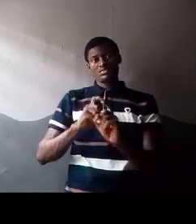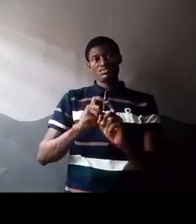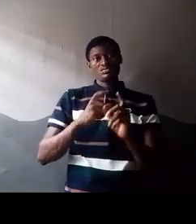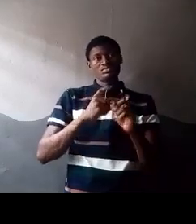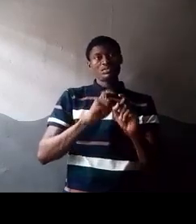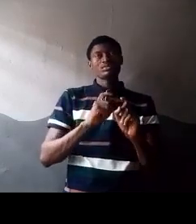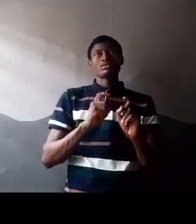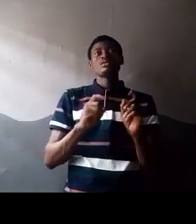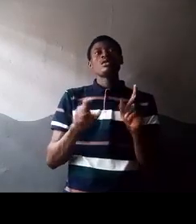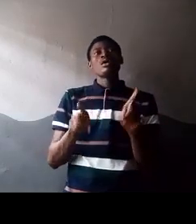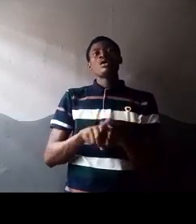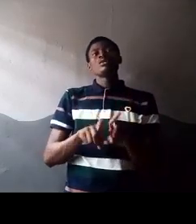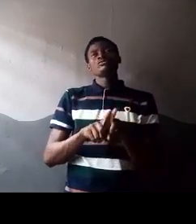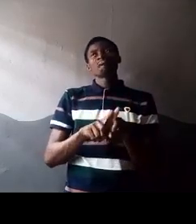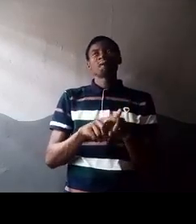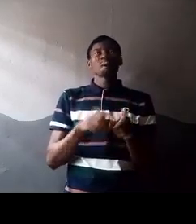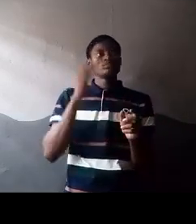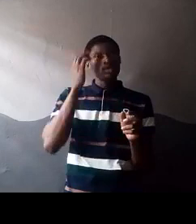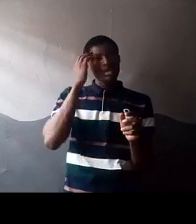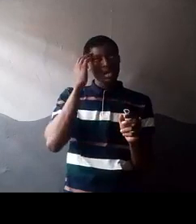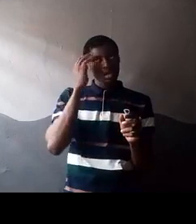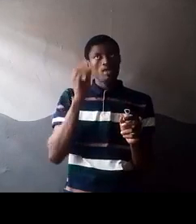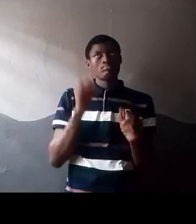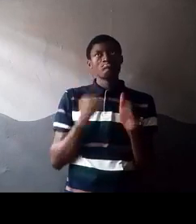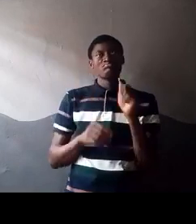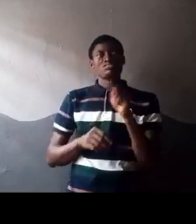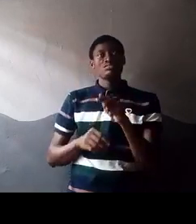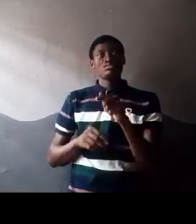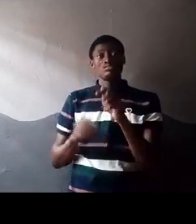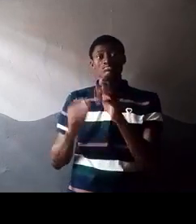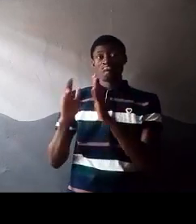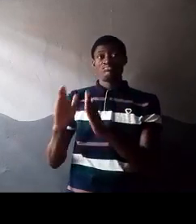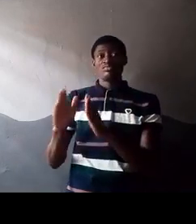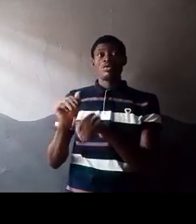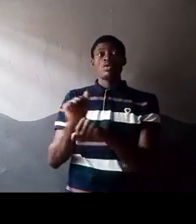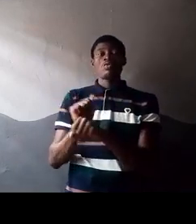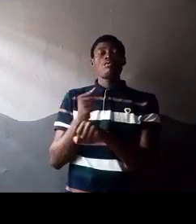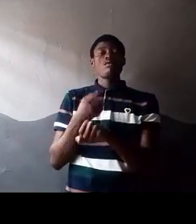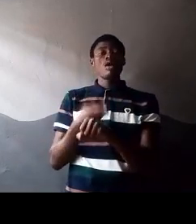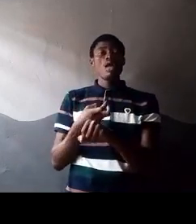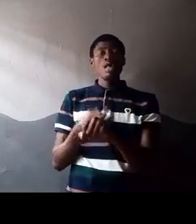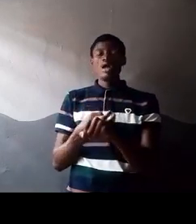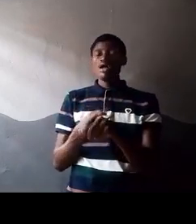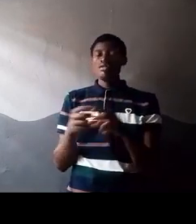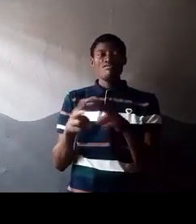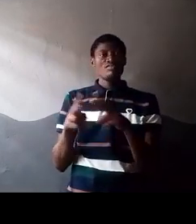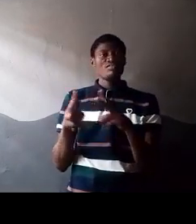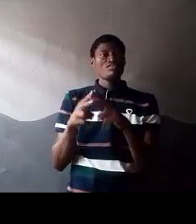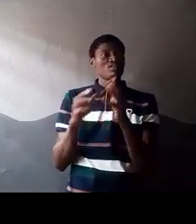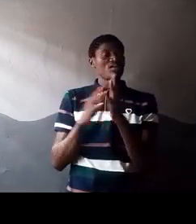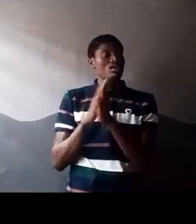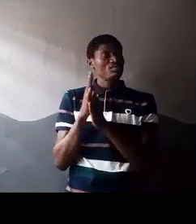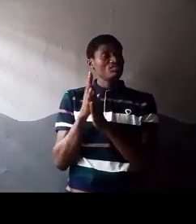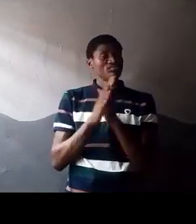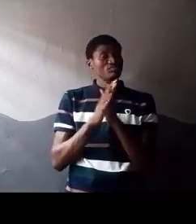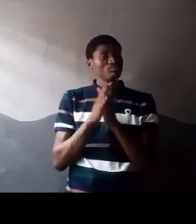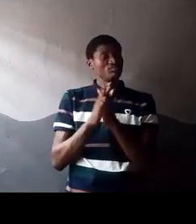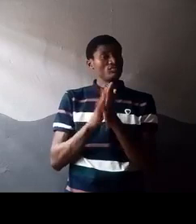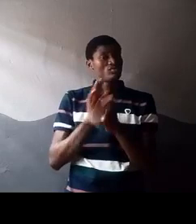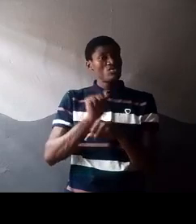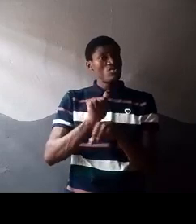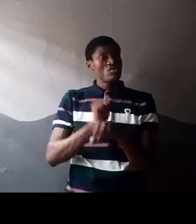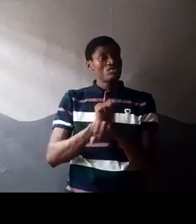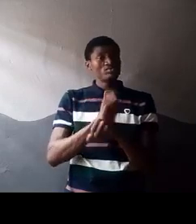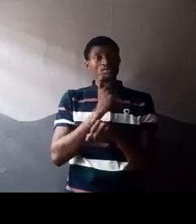person works hard. This person is ambitious, and it's indicated in the